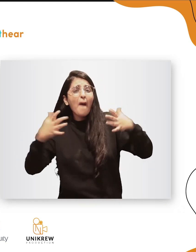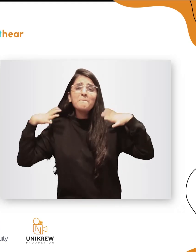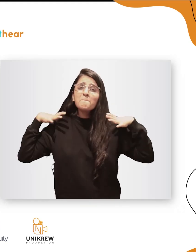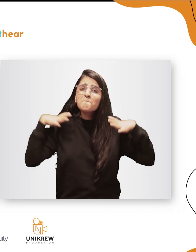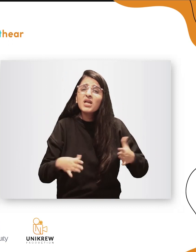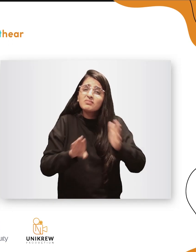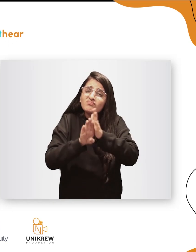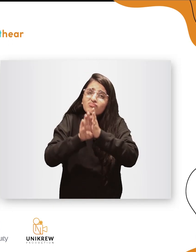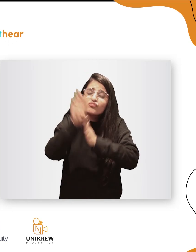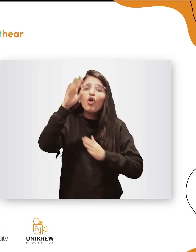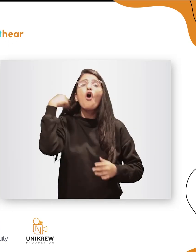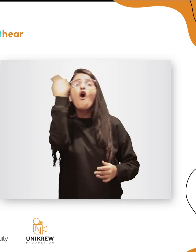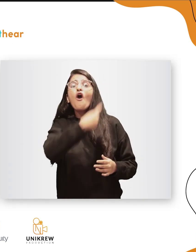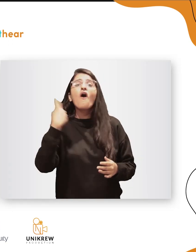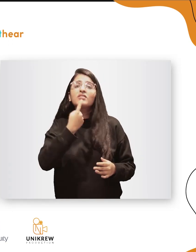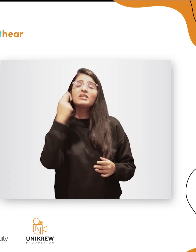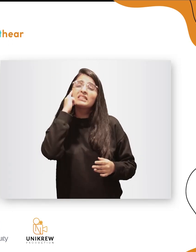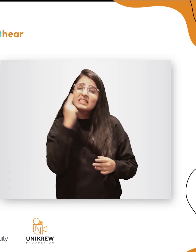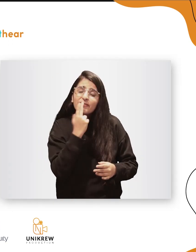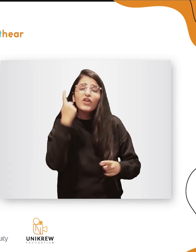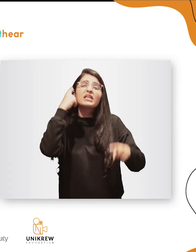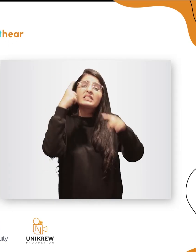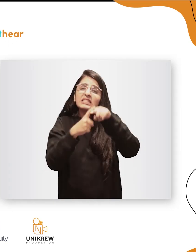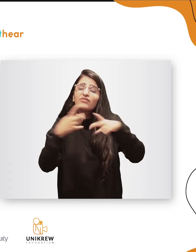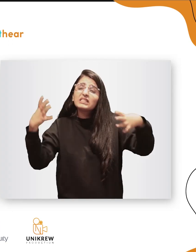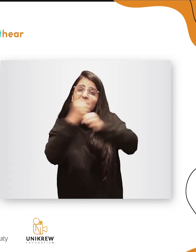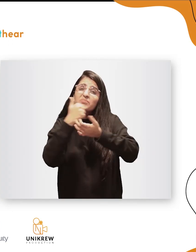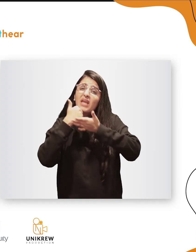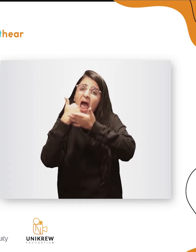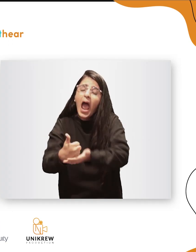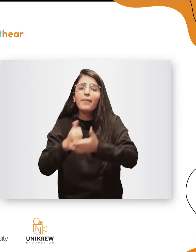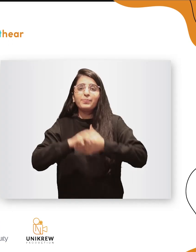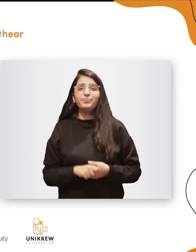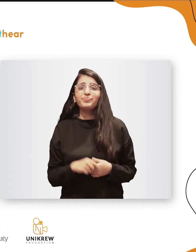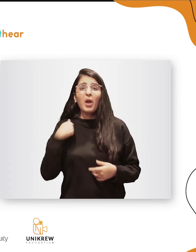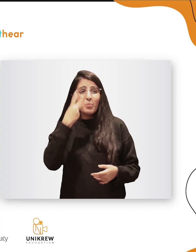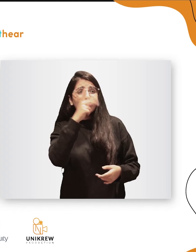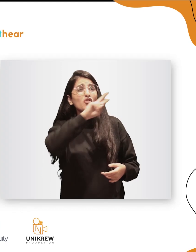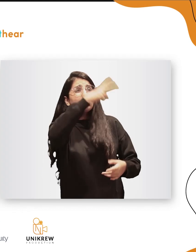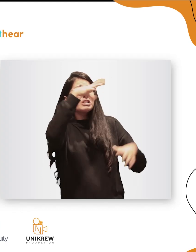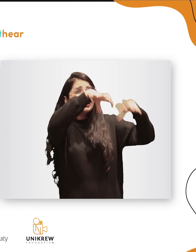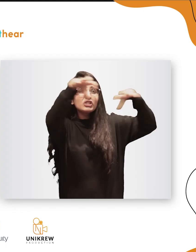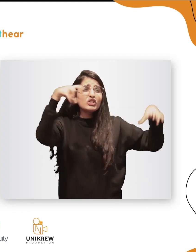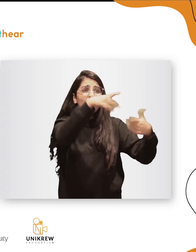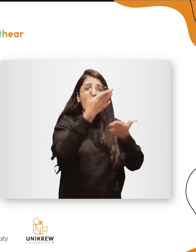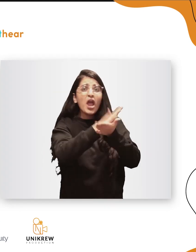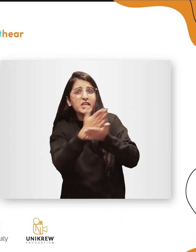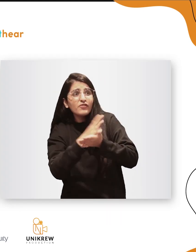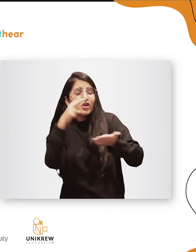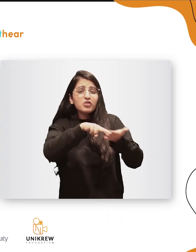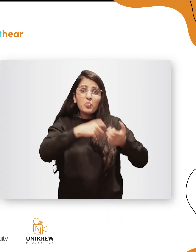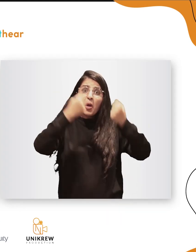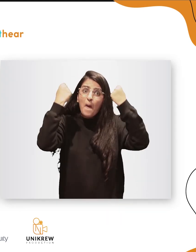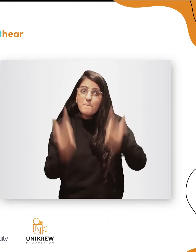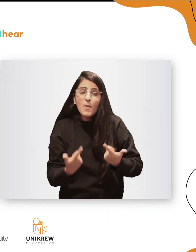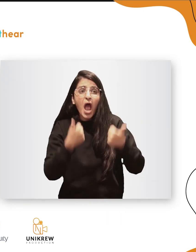individuals who have been working for the better of people with hearing disabilities. I've been seeing them around at different events, and they're really